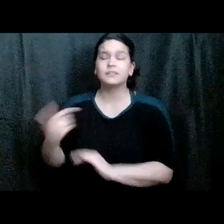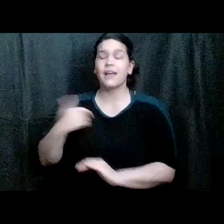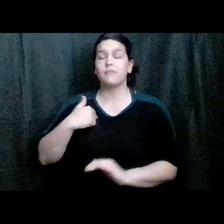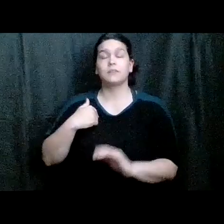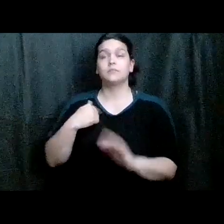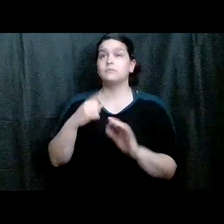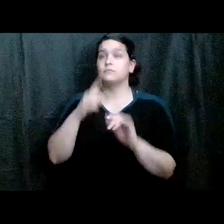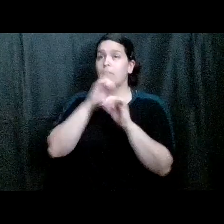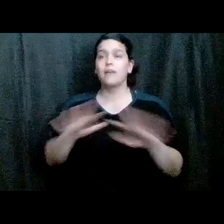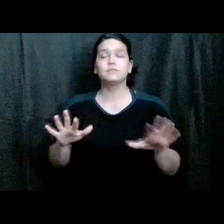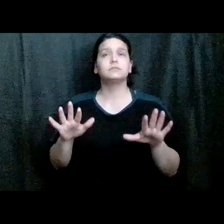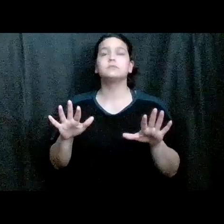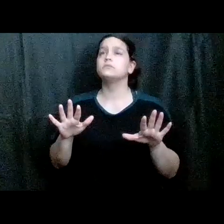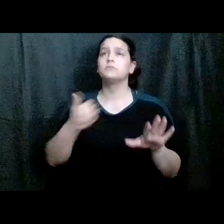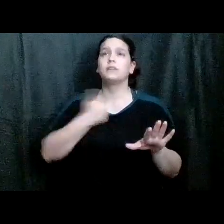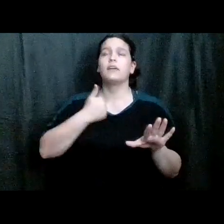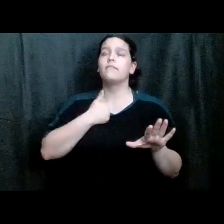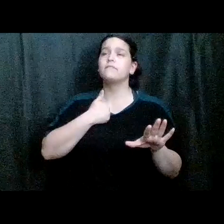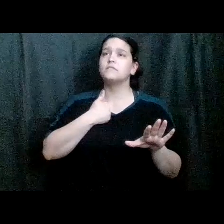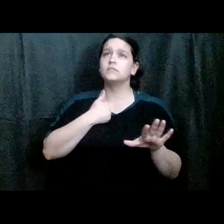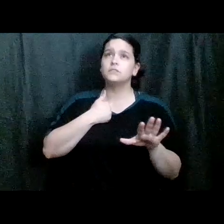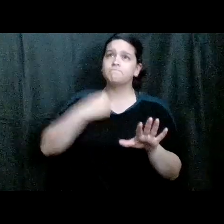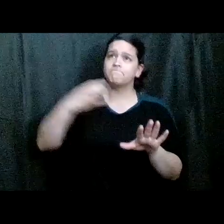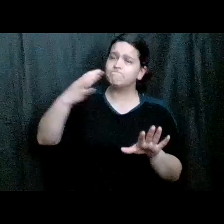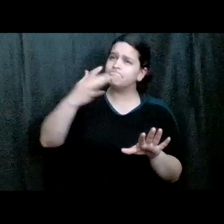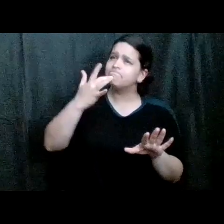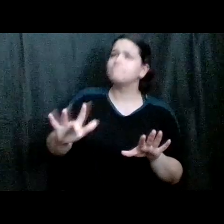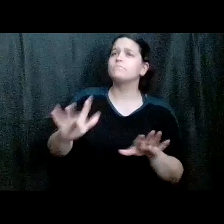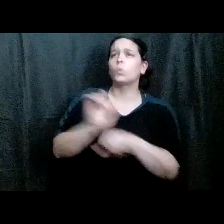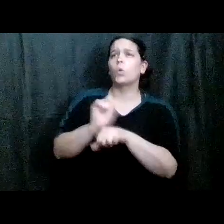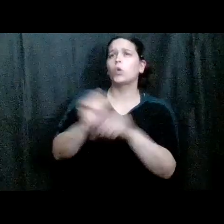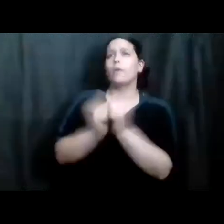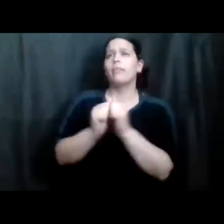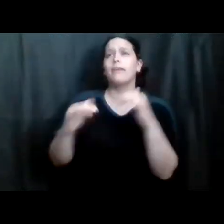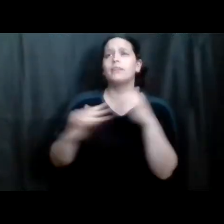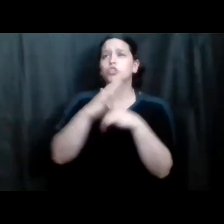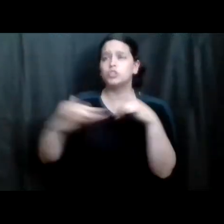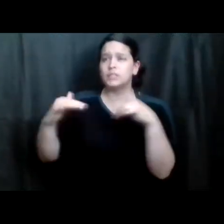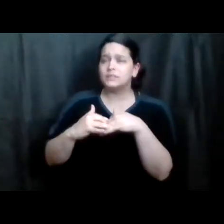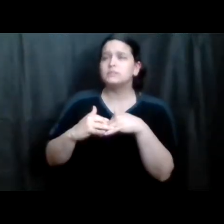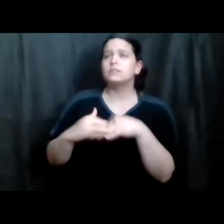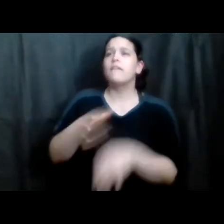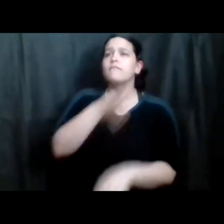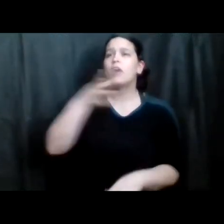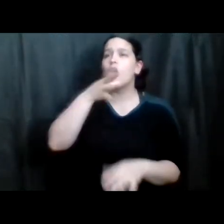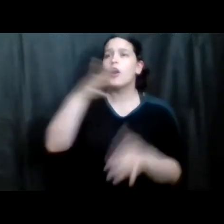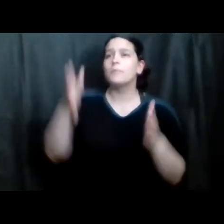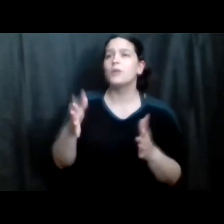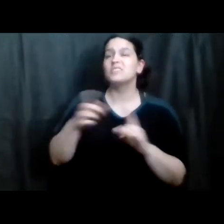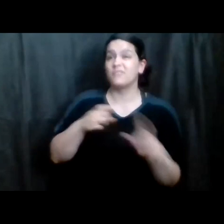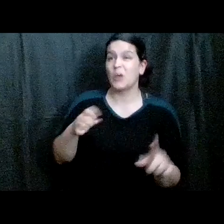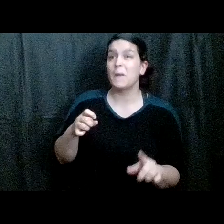Indigenous farmers from Guatemala and Rabinal, So shout out to Quechua Lu, Madre